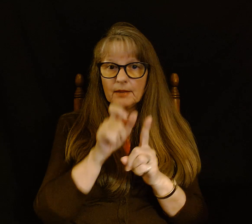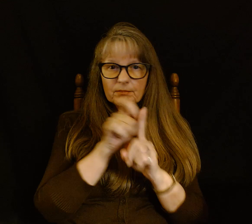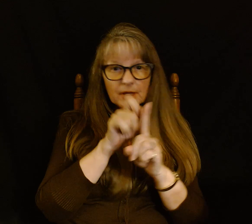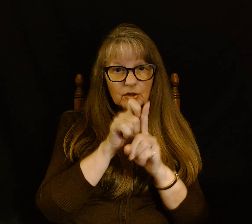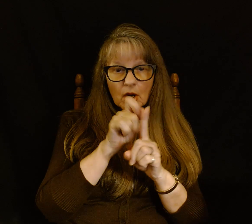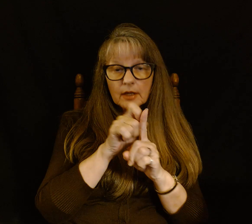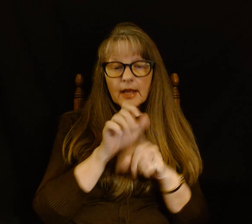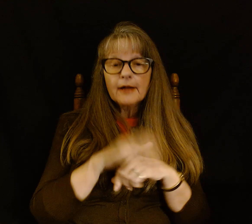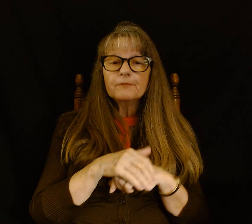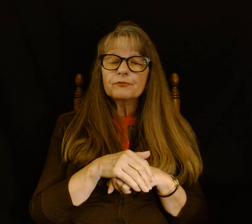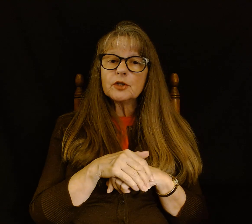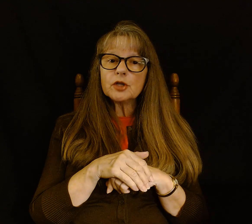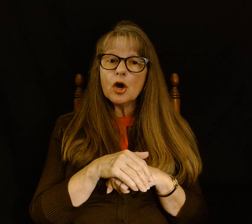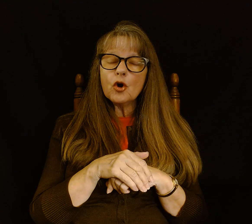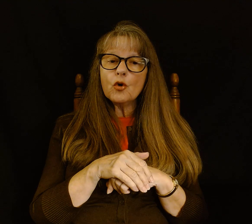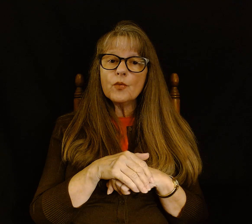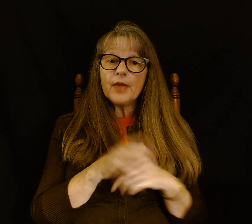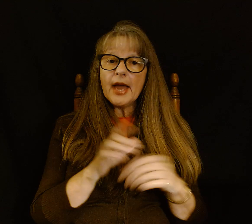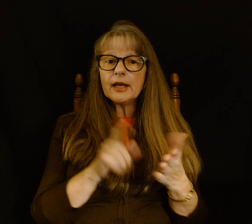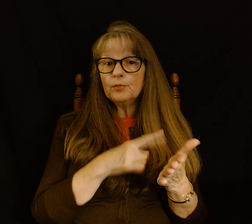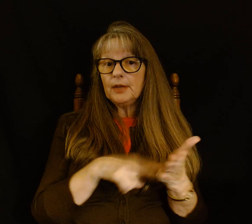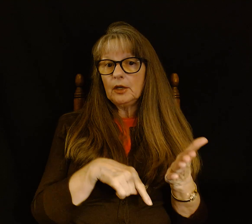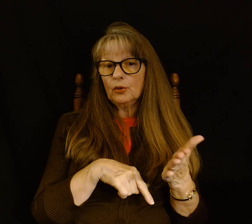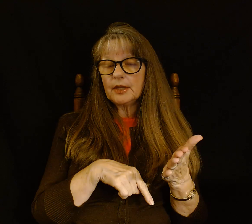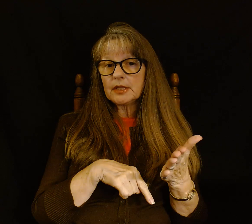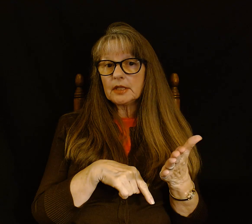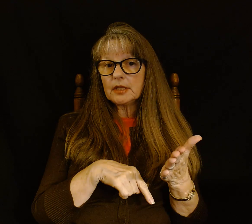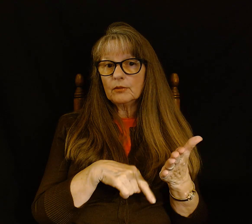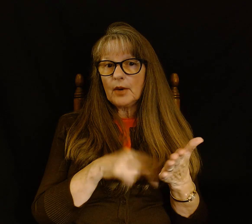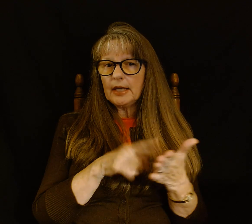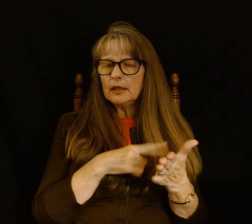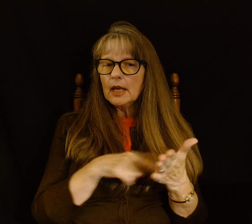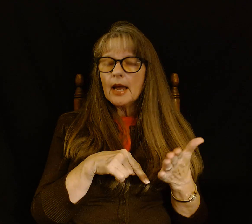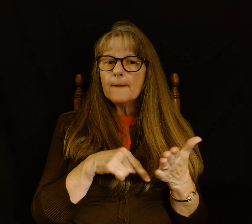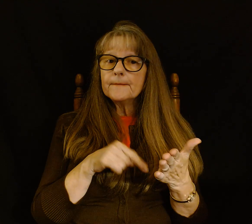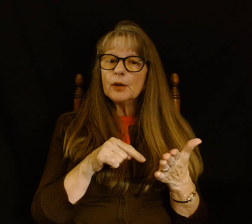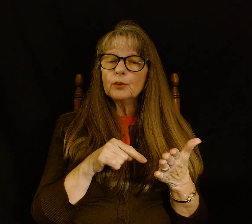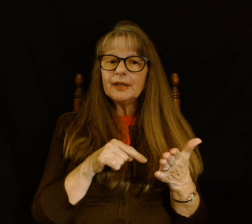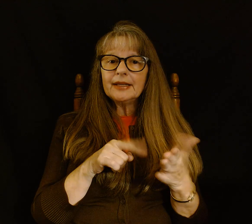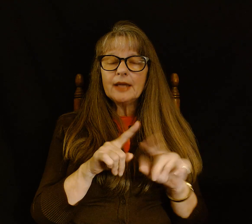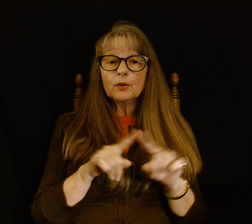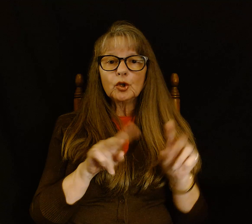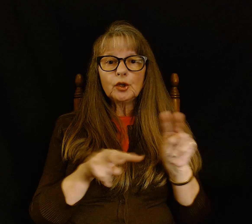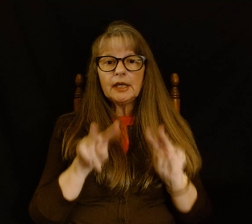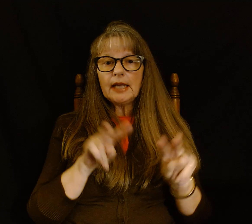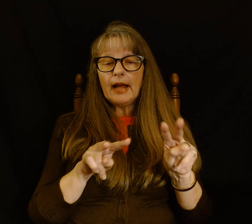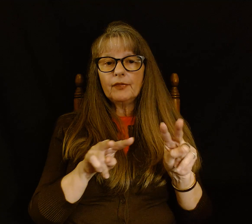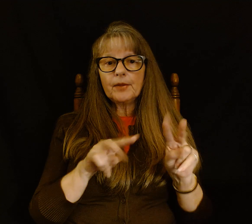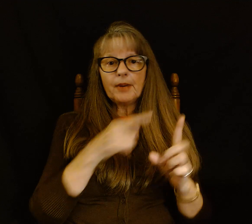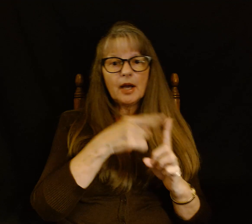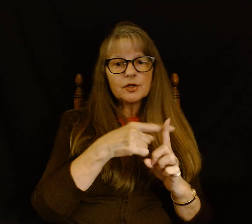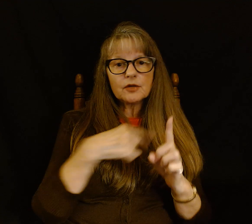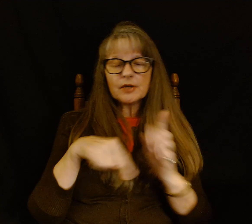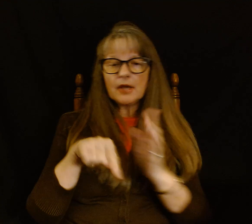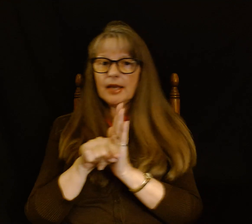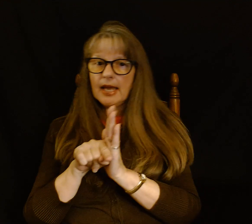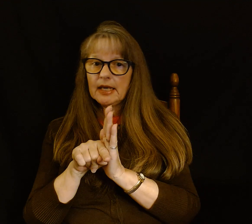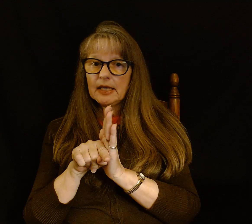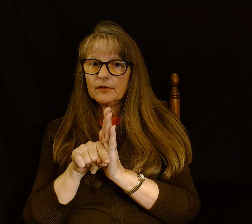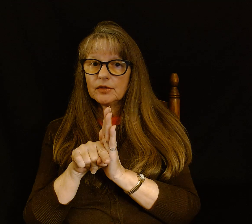picked on. So that could be a criticism, right? But really, they were looking at the positives and the negatives.